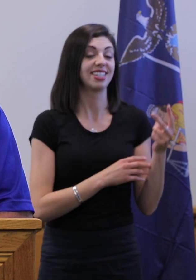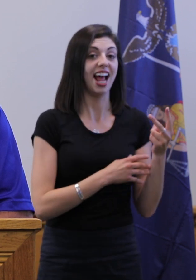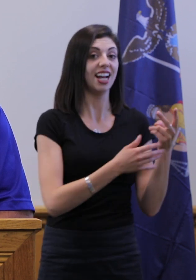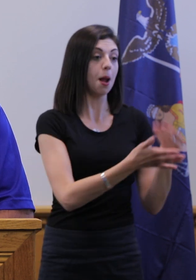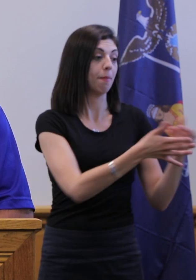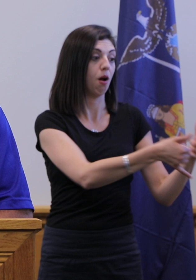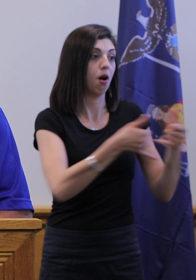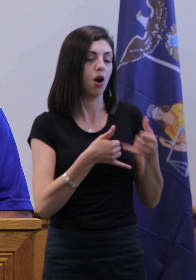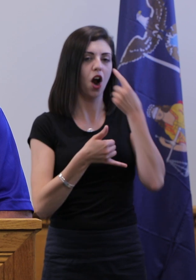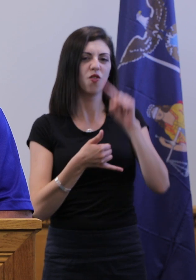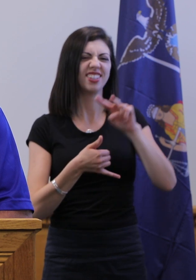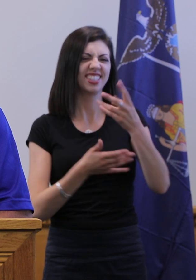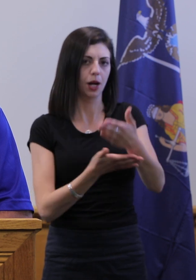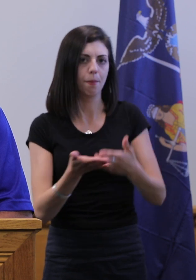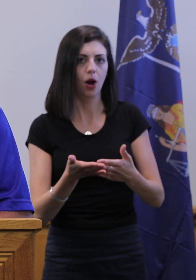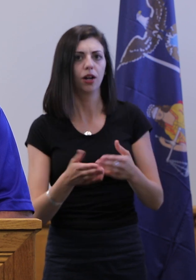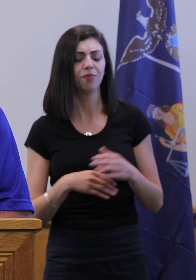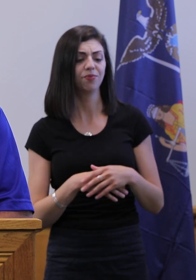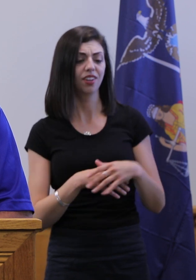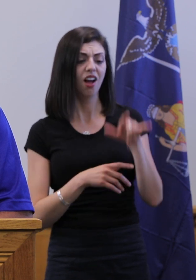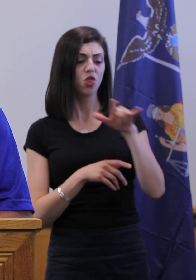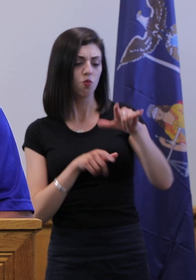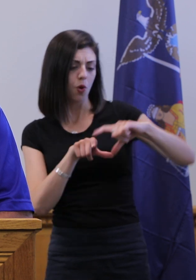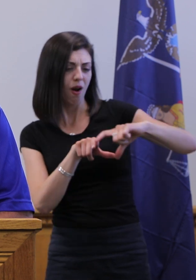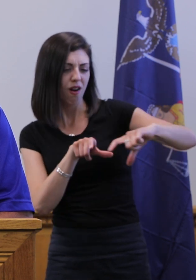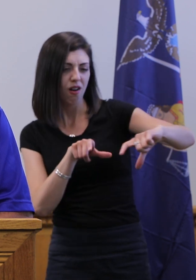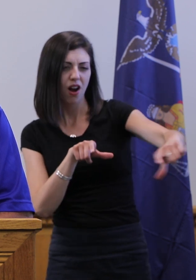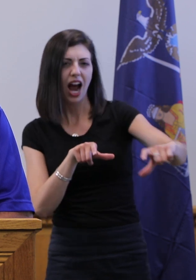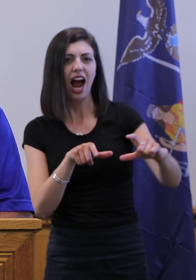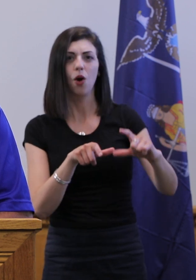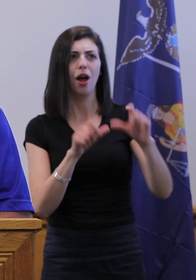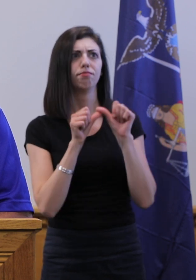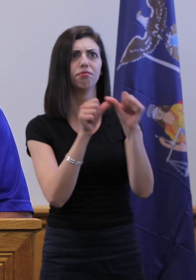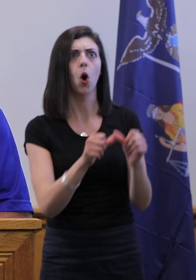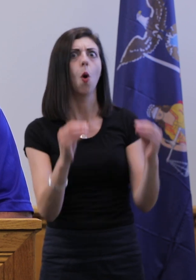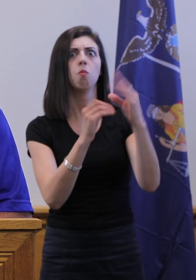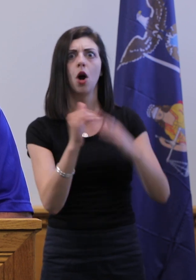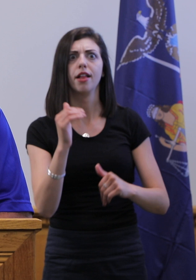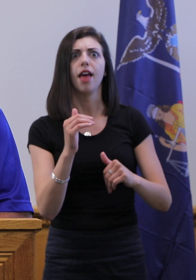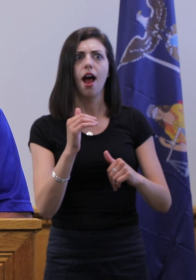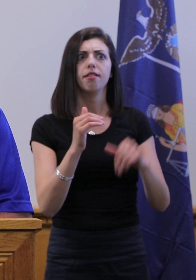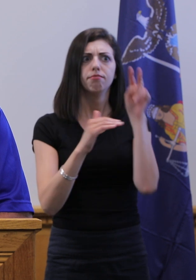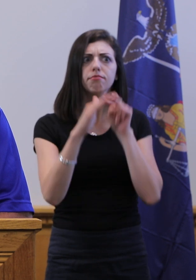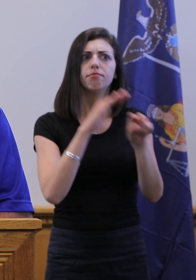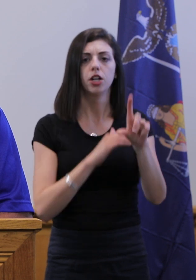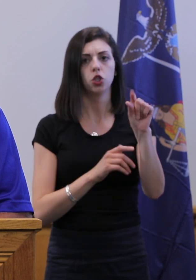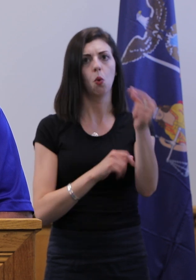phase. This runway has outlived its 20-year lifespan, and preventative maintenance is no longer effective on the existing